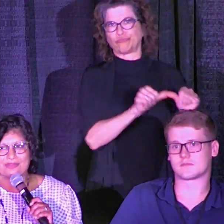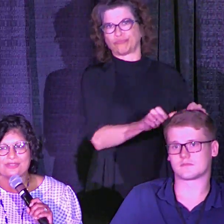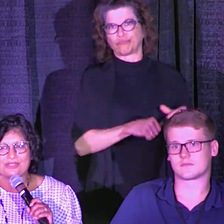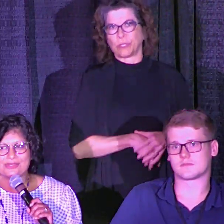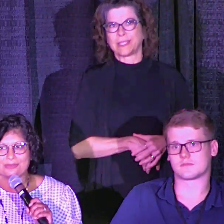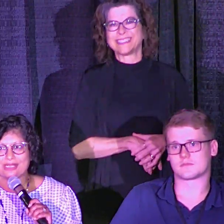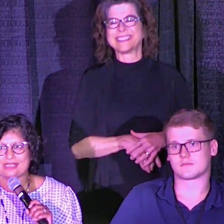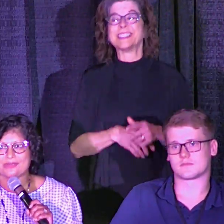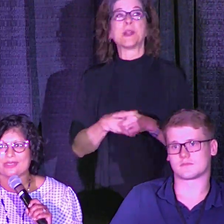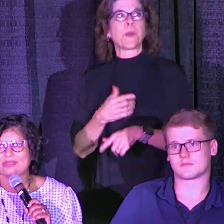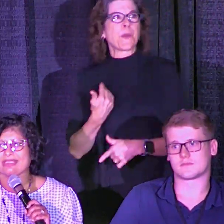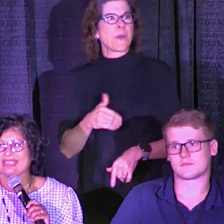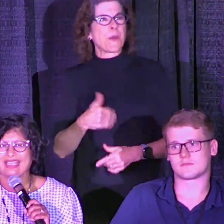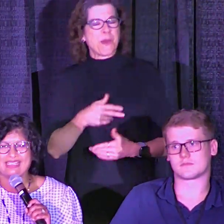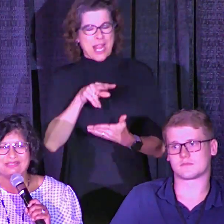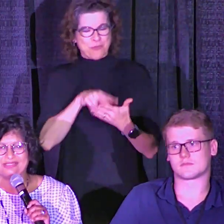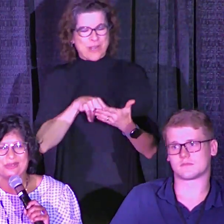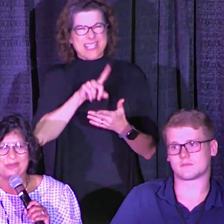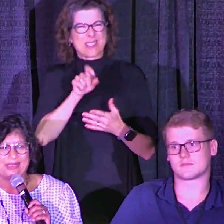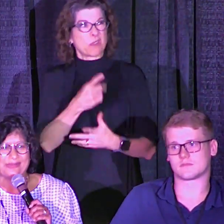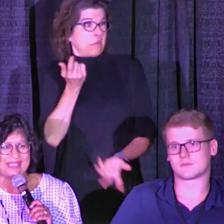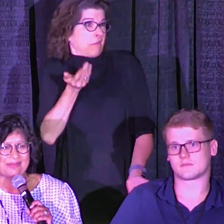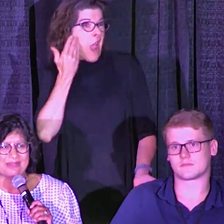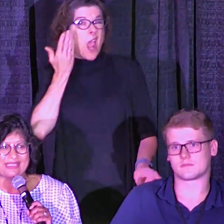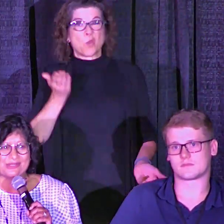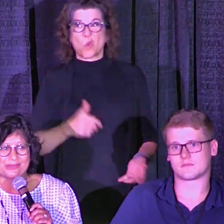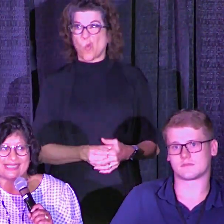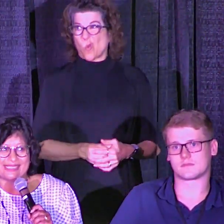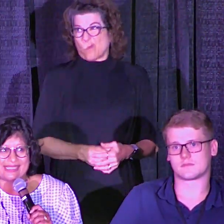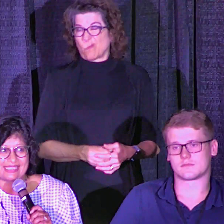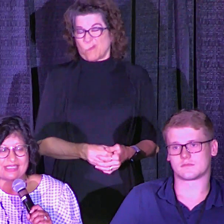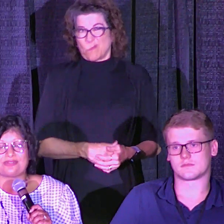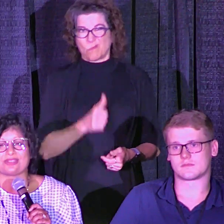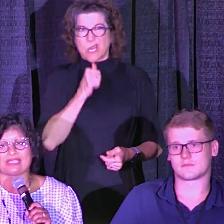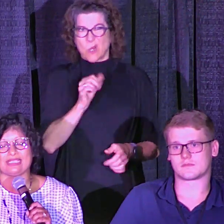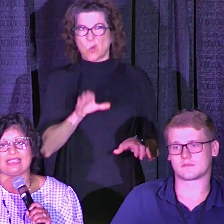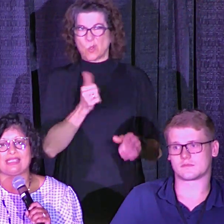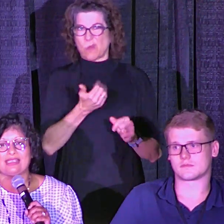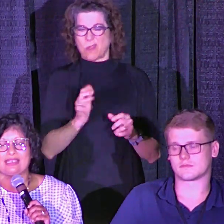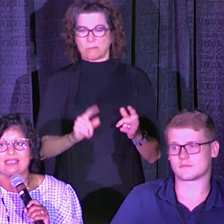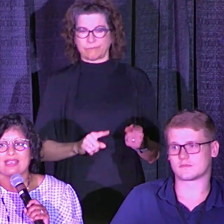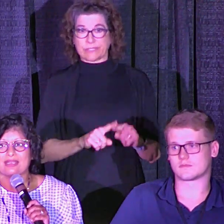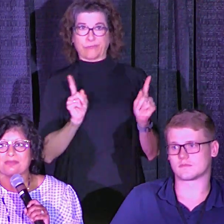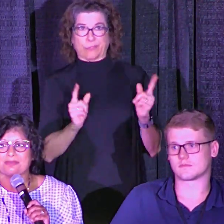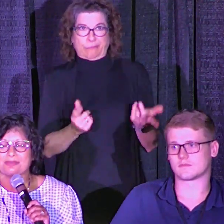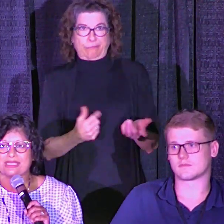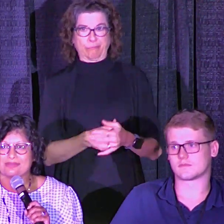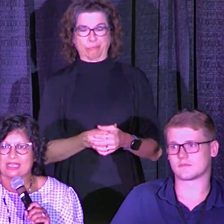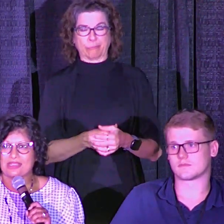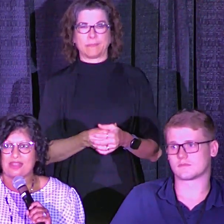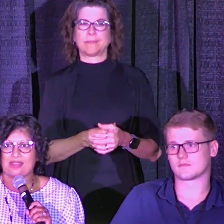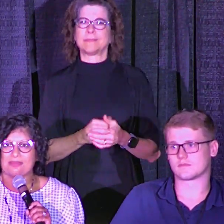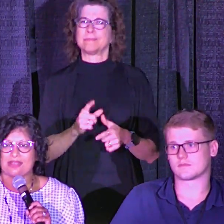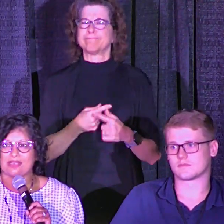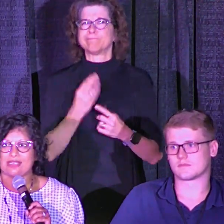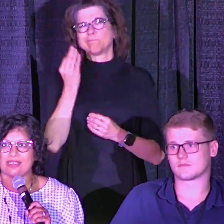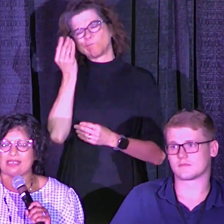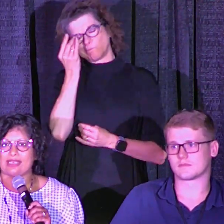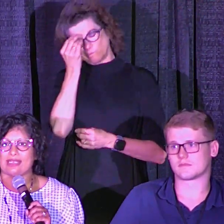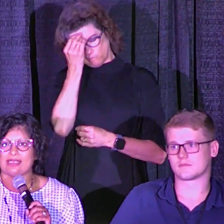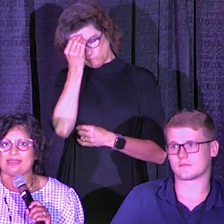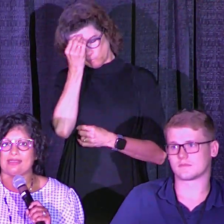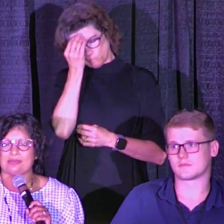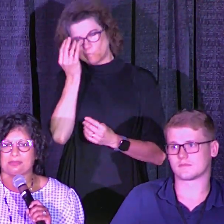So when I first read this question, I'm like, I don't know. I don't think I'm really doing anything differently. But then when I thought about